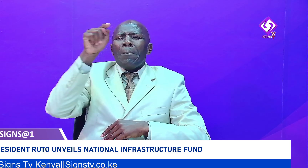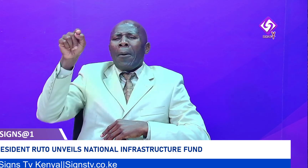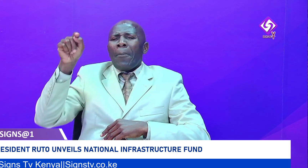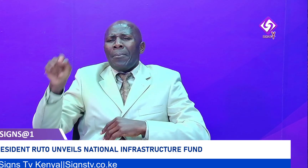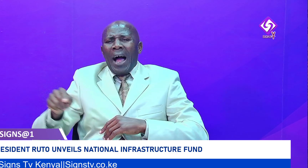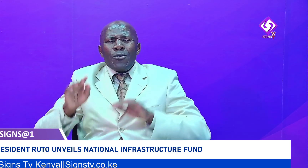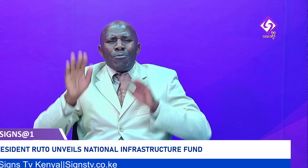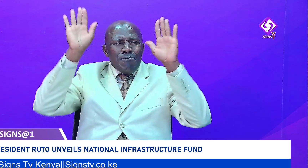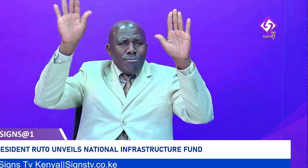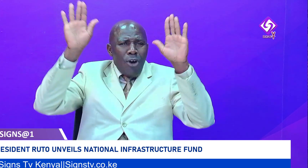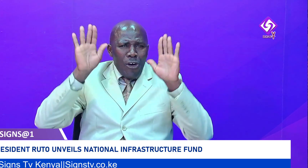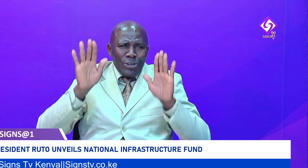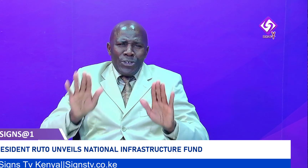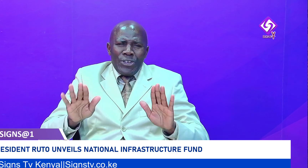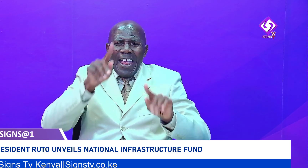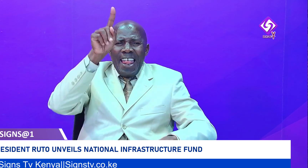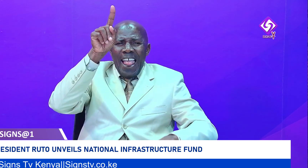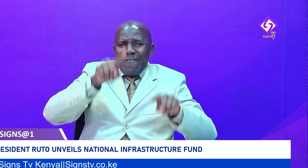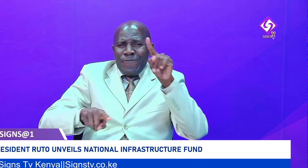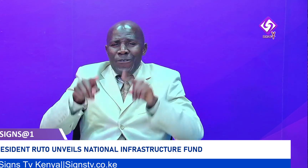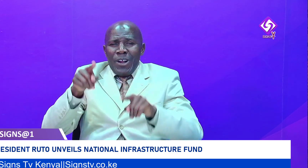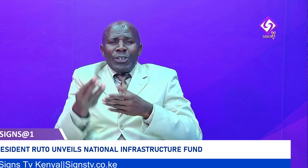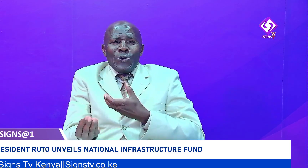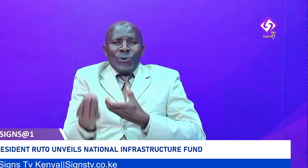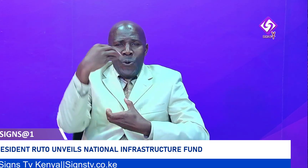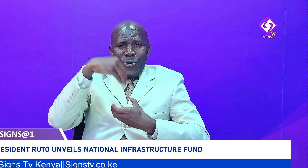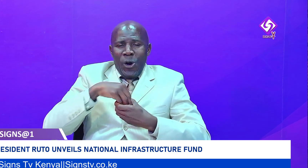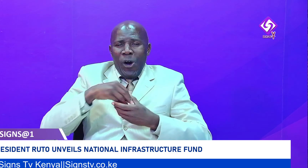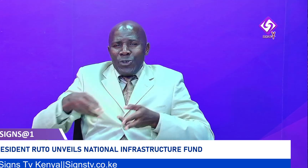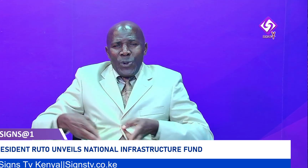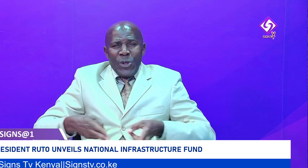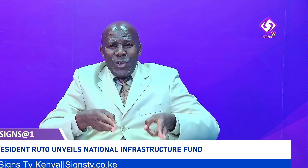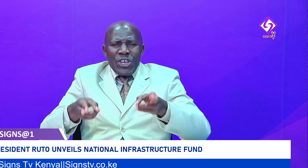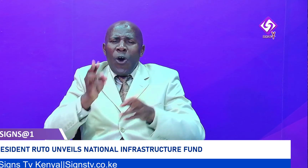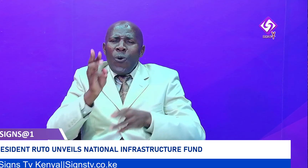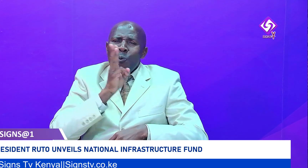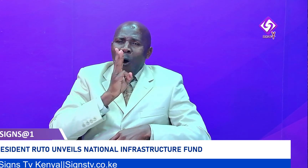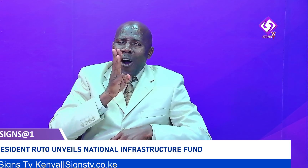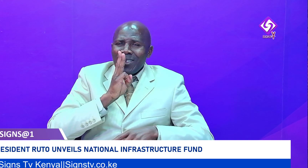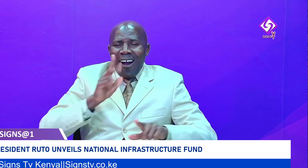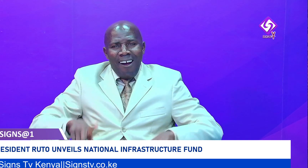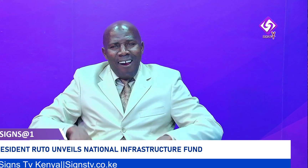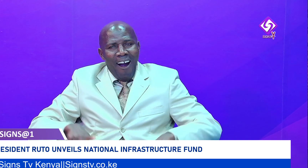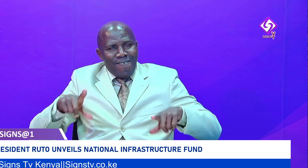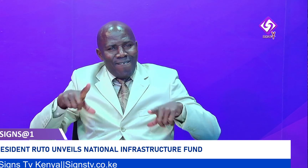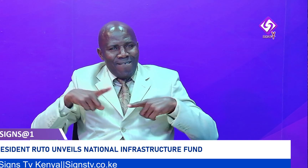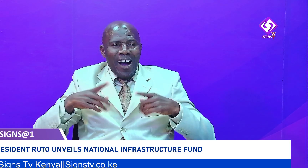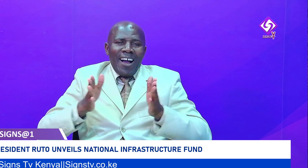sectors, including roads, water, energy, and digital connectivity.